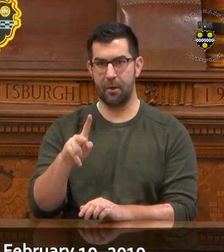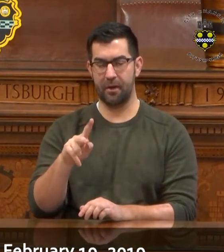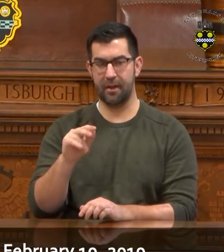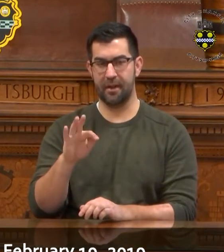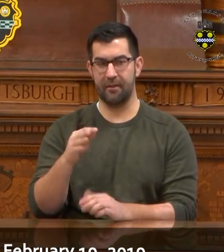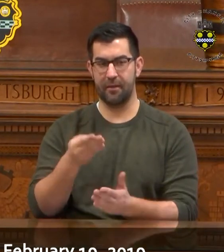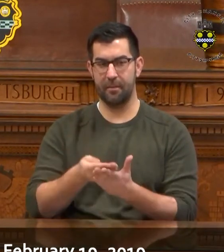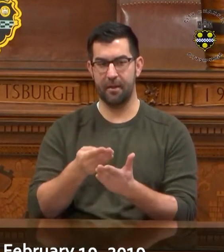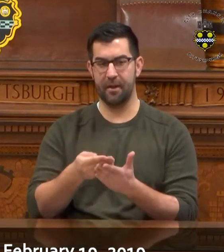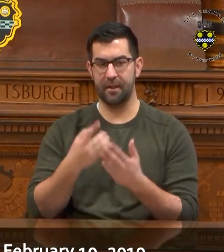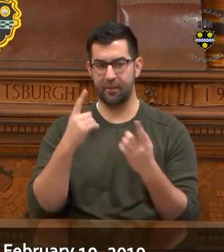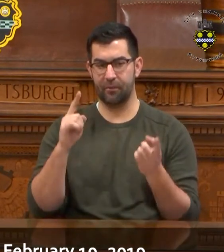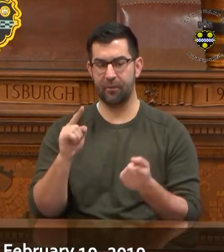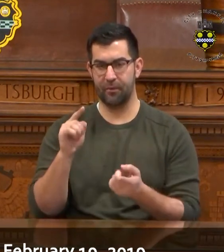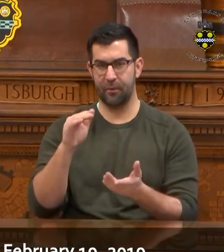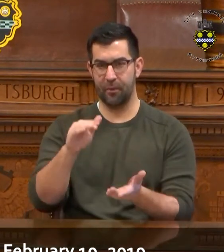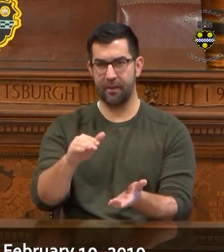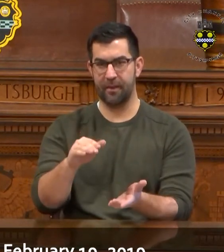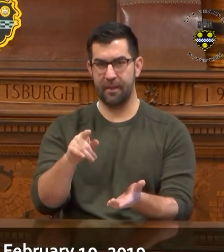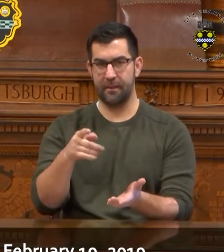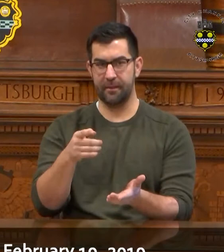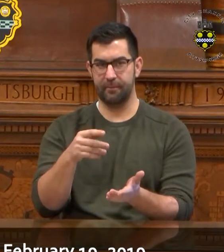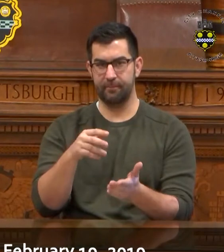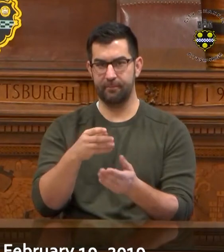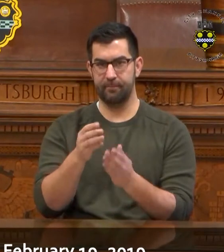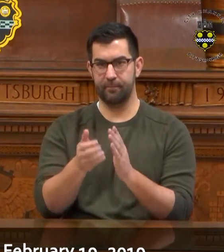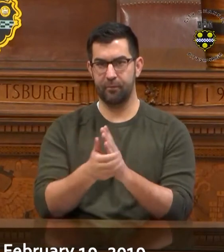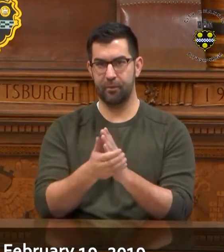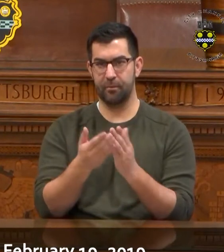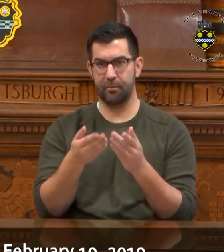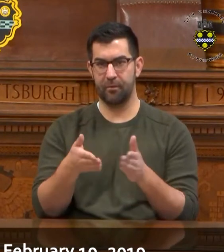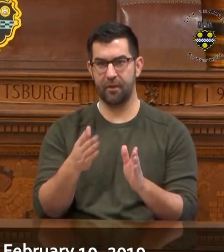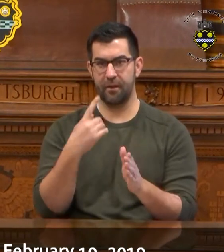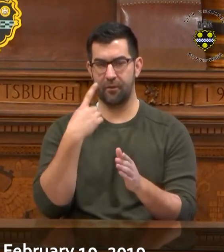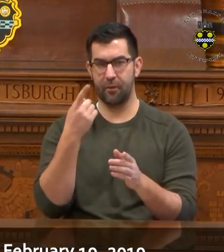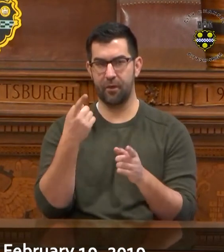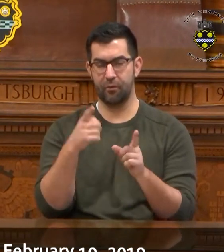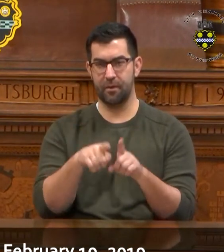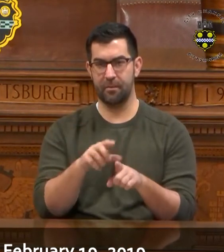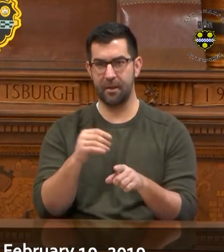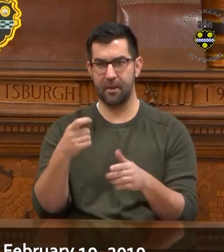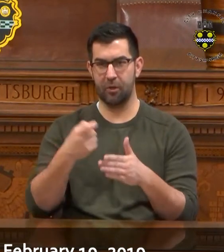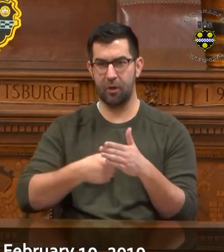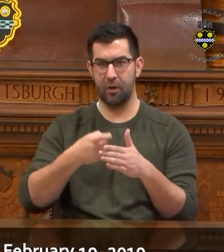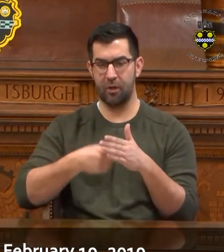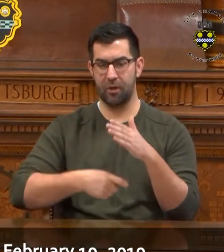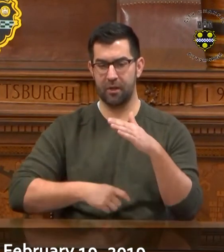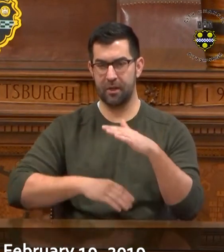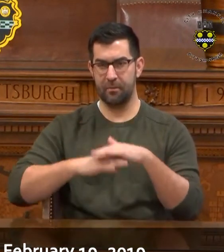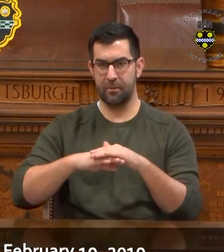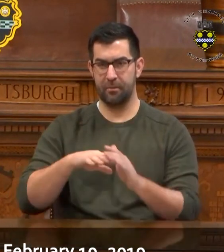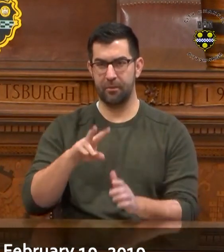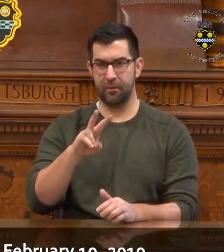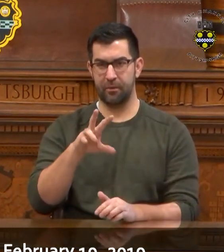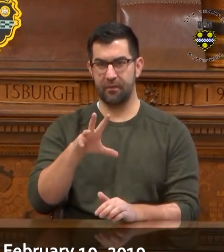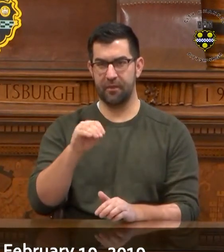the event the grant is awarded, this resolution provides for an agreement and expenditures not to exceed